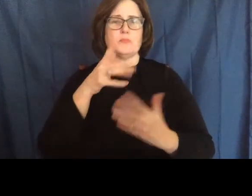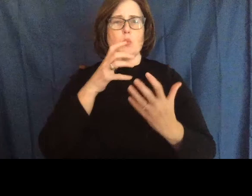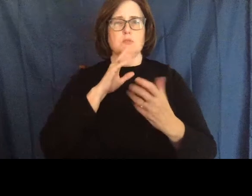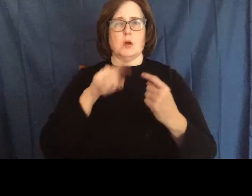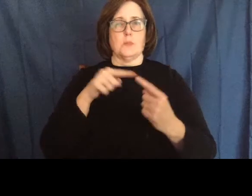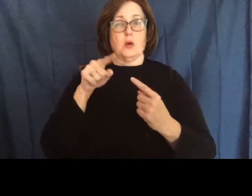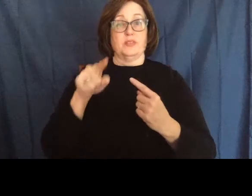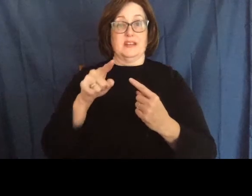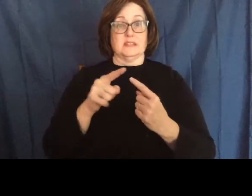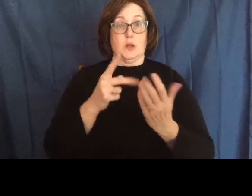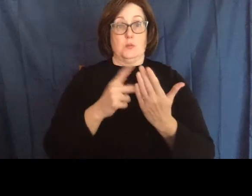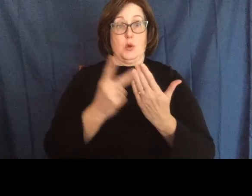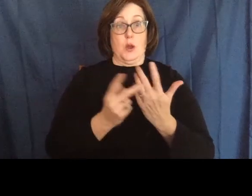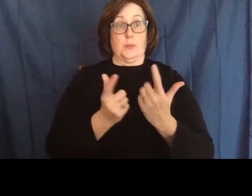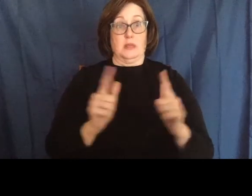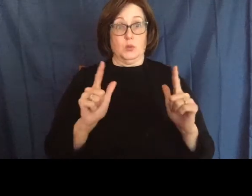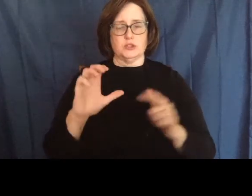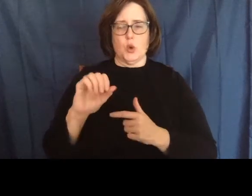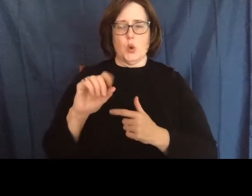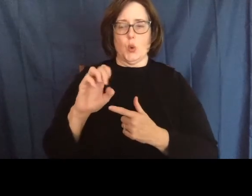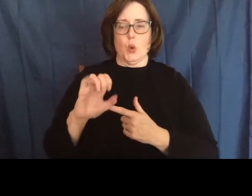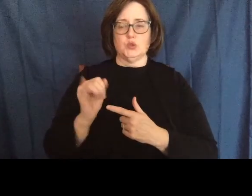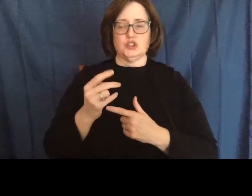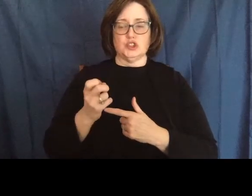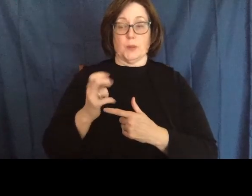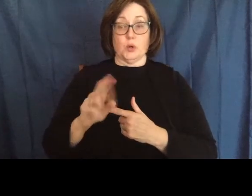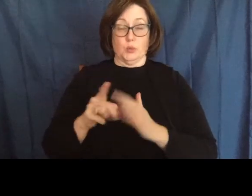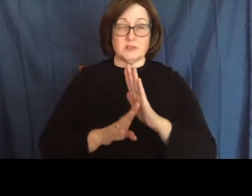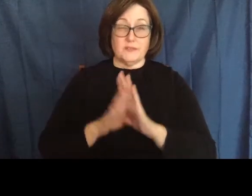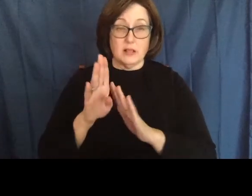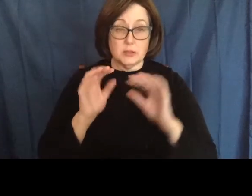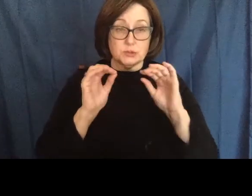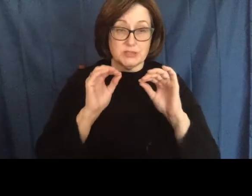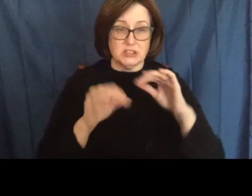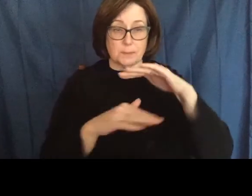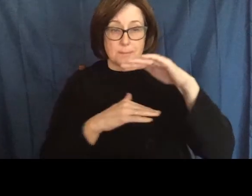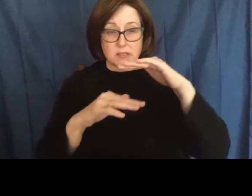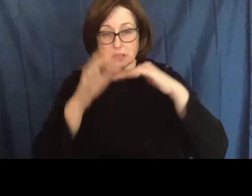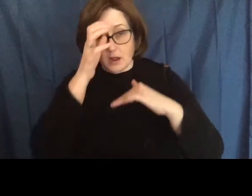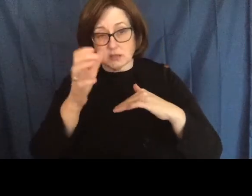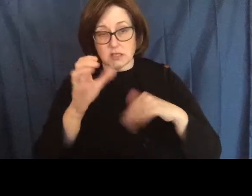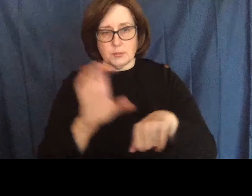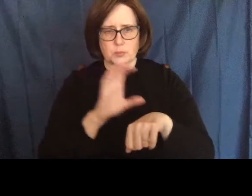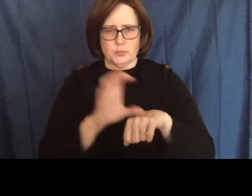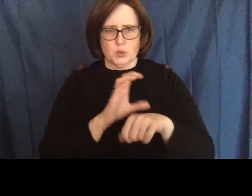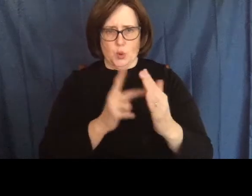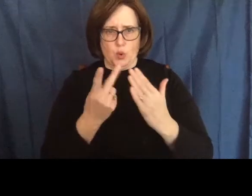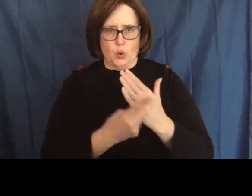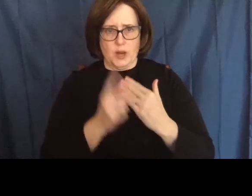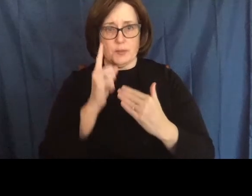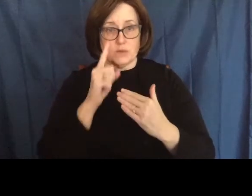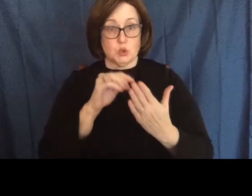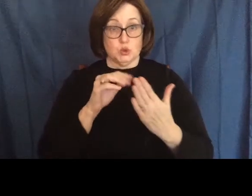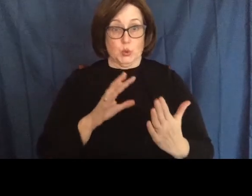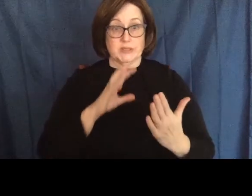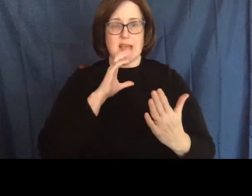programming language that was developed to teach basic computer programming concepts to students that are age 7 to 11.